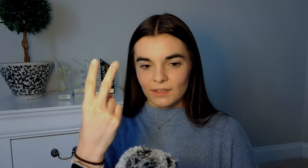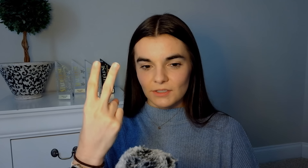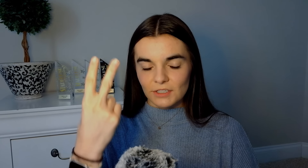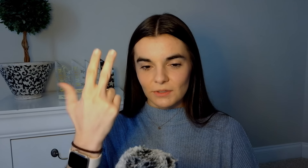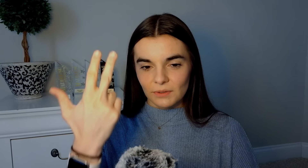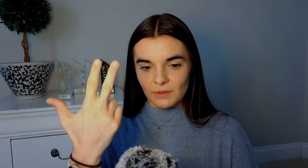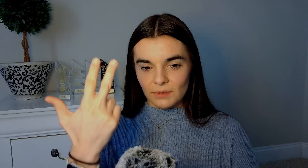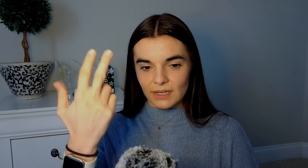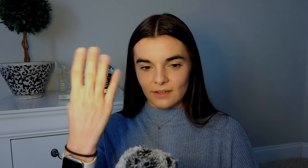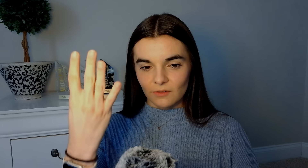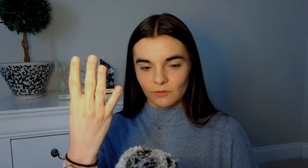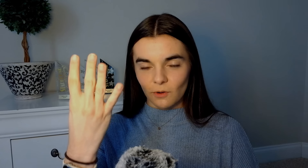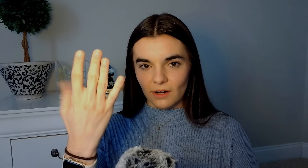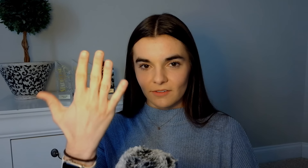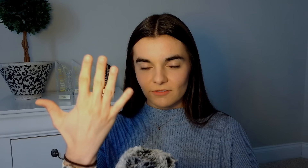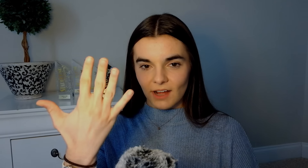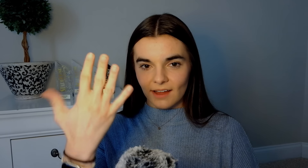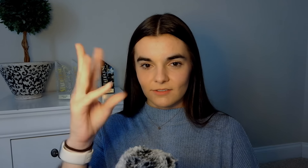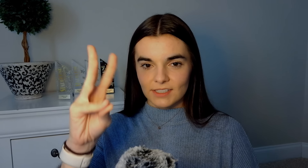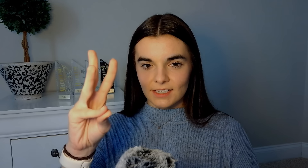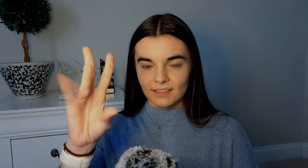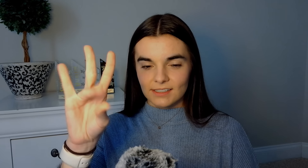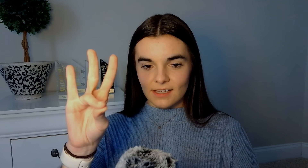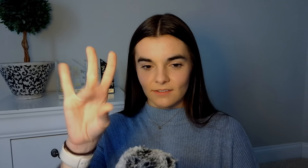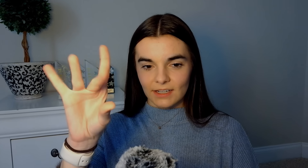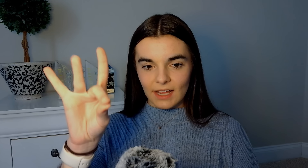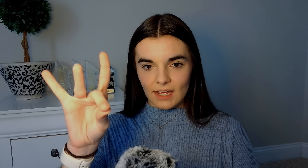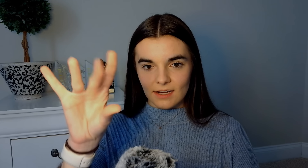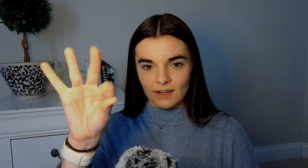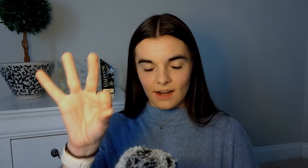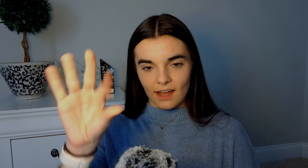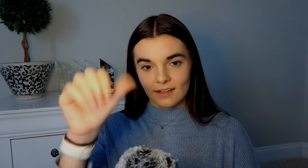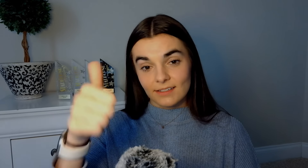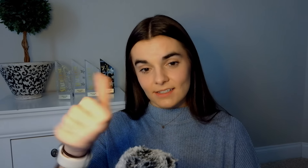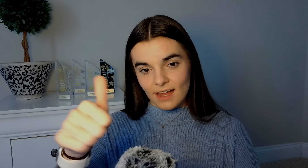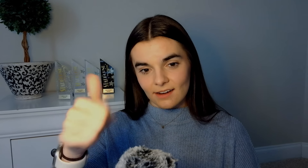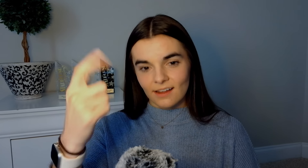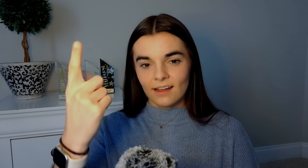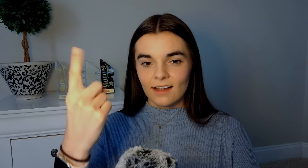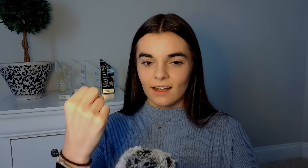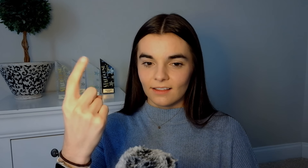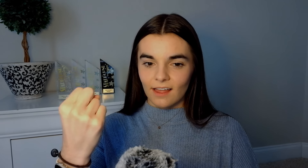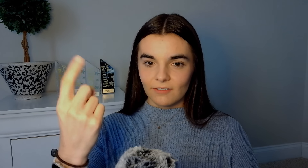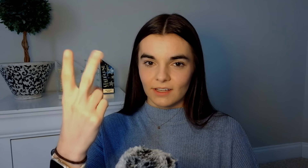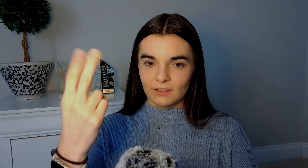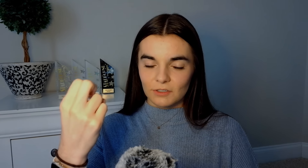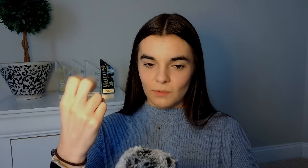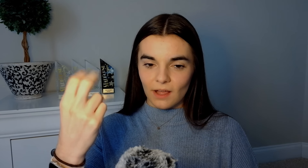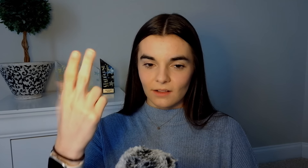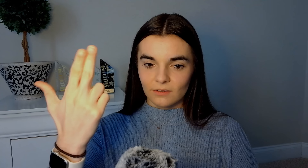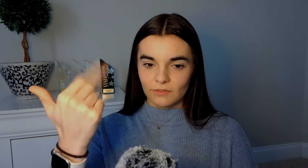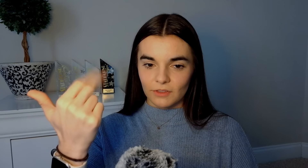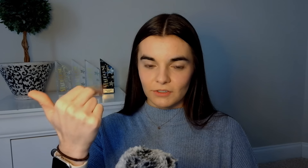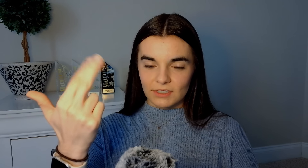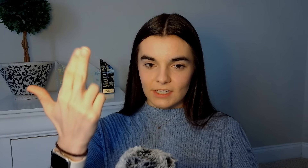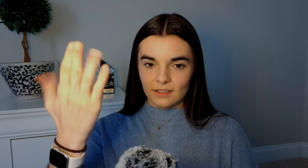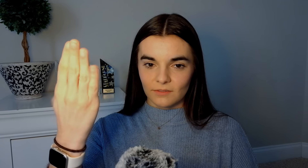2, 3, 4, 5, 6, 7, 8, 9, 10, 11, 12, 13,